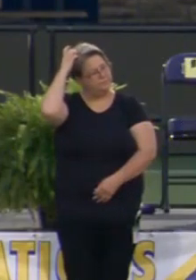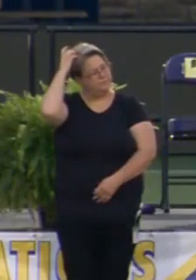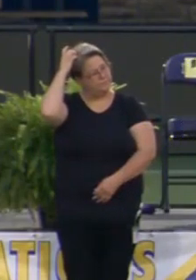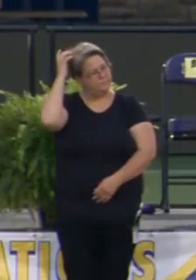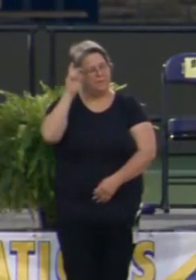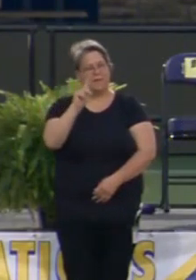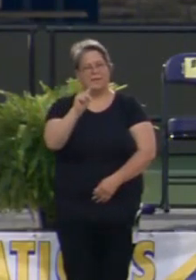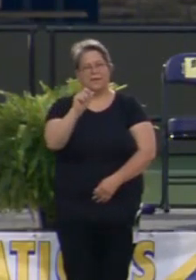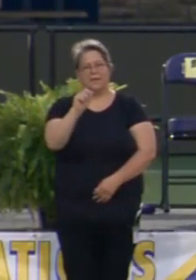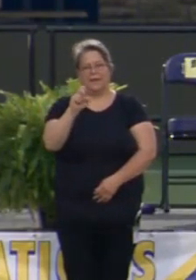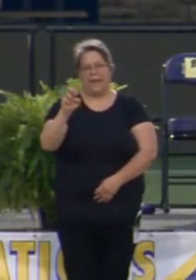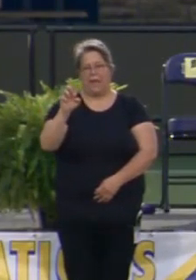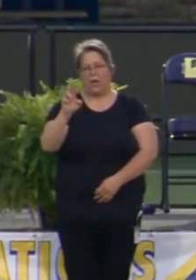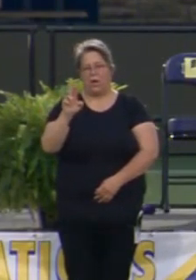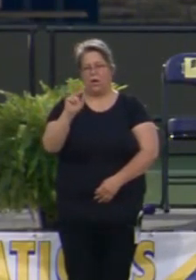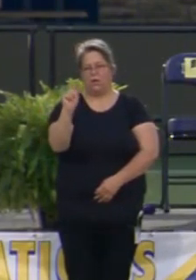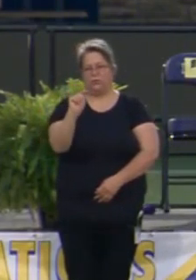Tanner Turek.